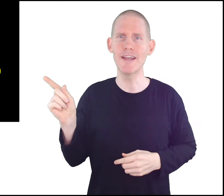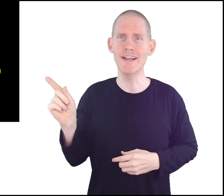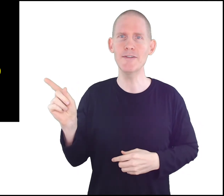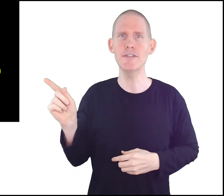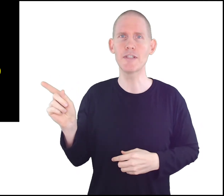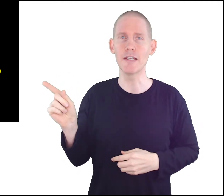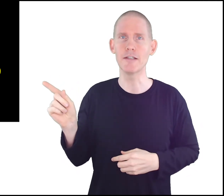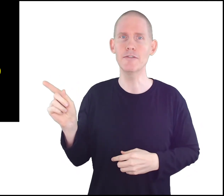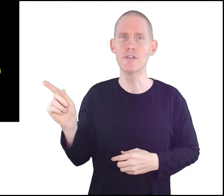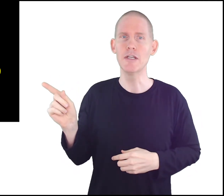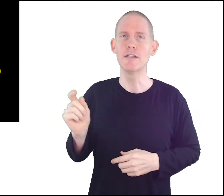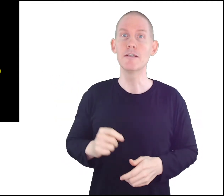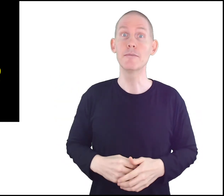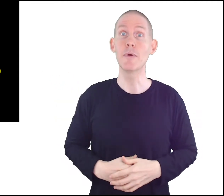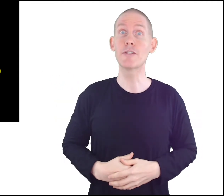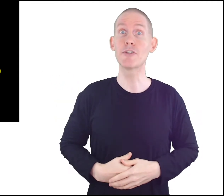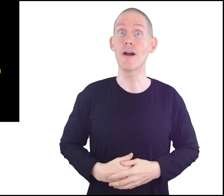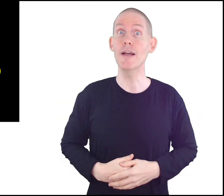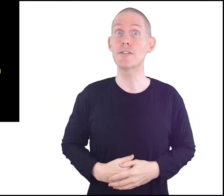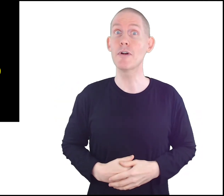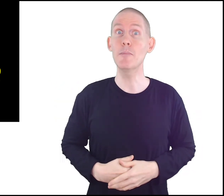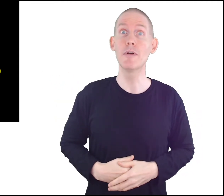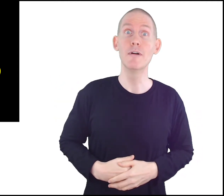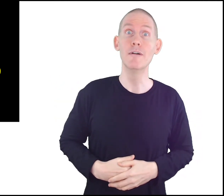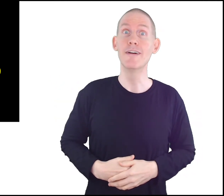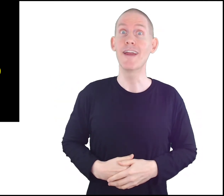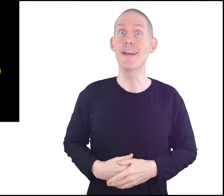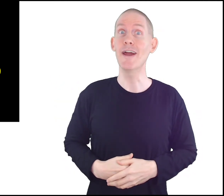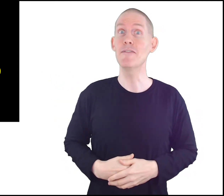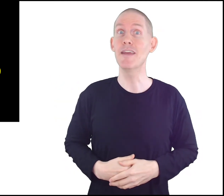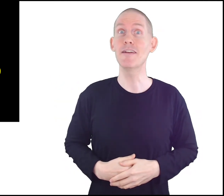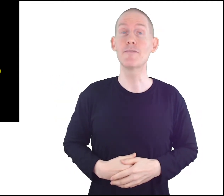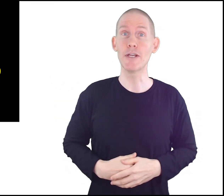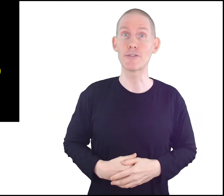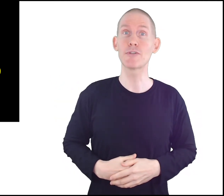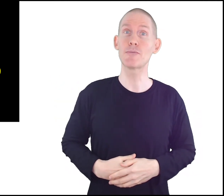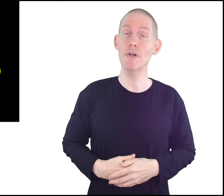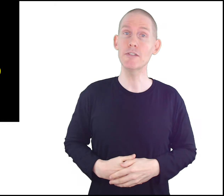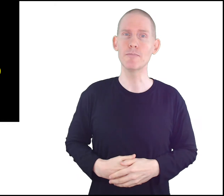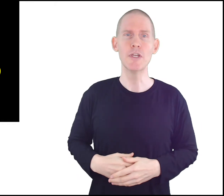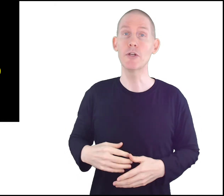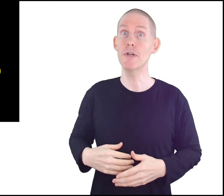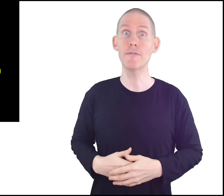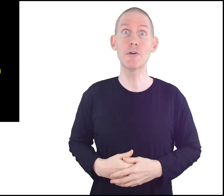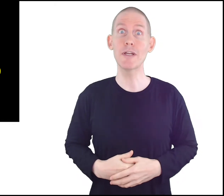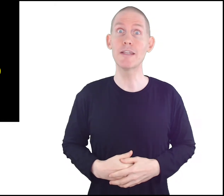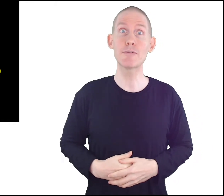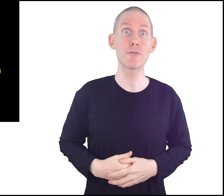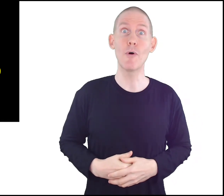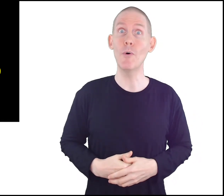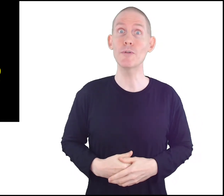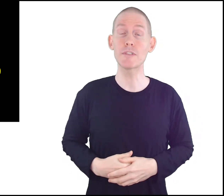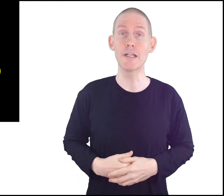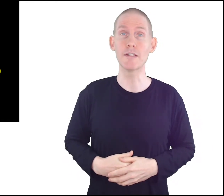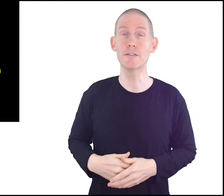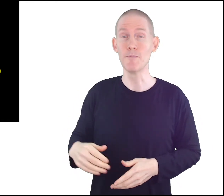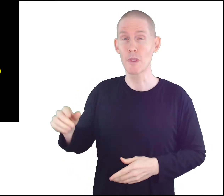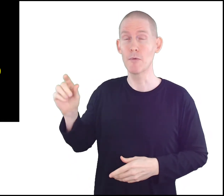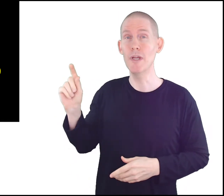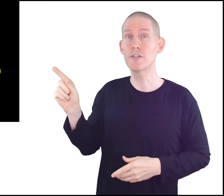of the sentence, make sure your eyes are up and having that facial expression. You don't have to go like this through the whole sentence, but make sure at